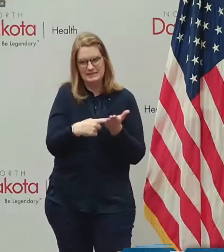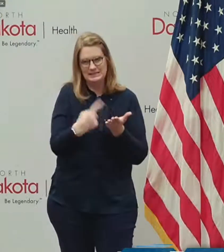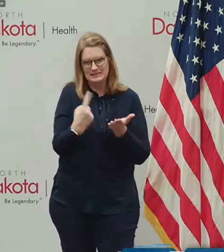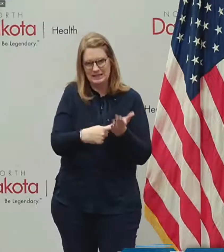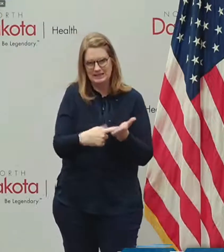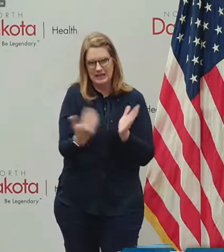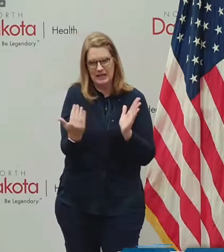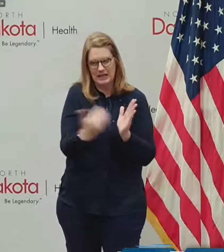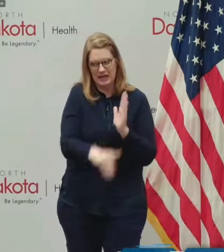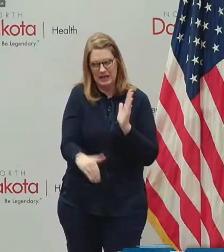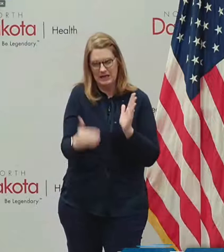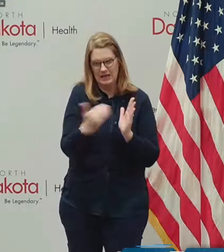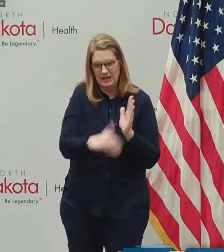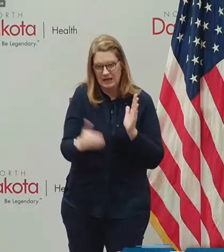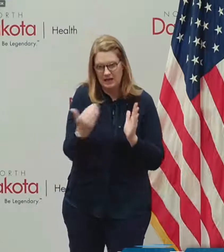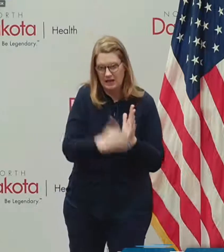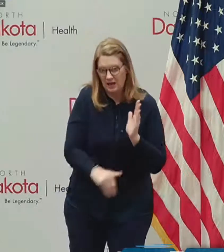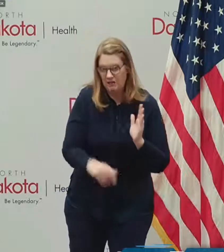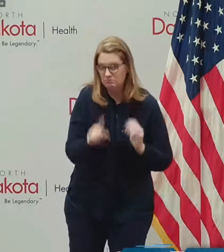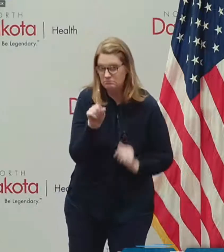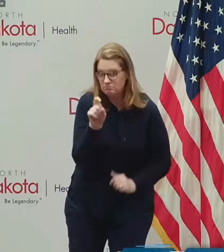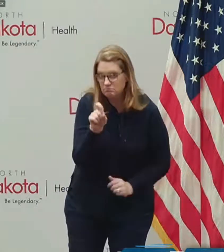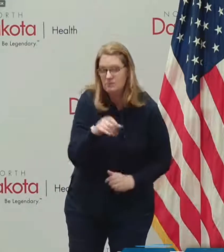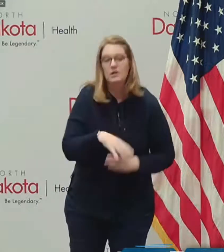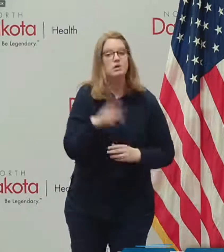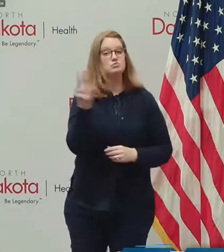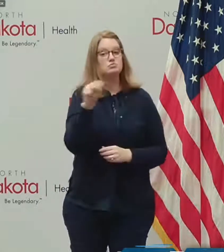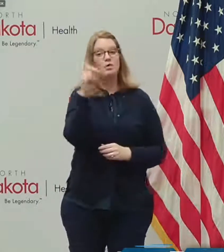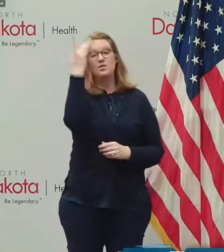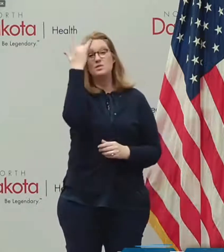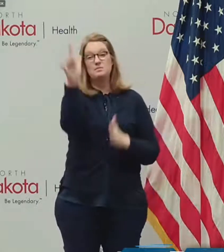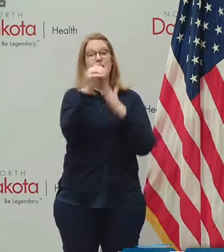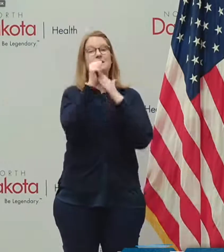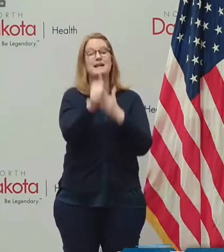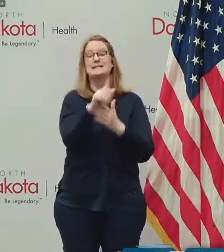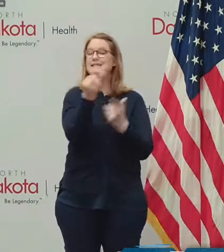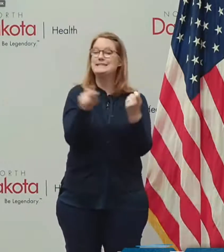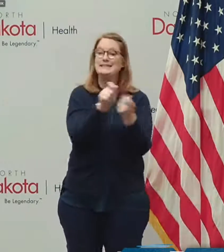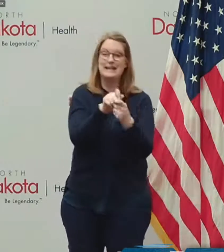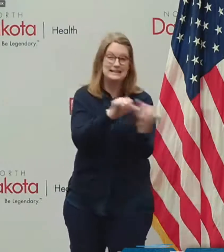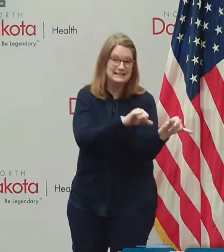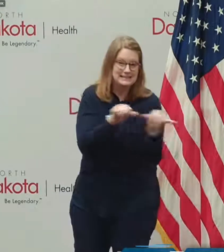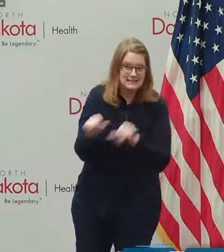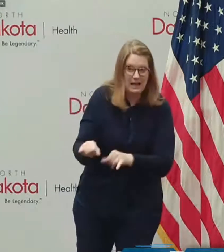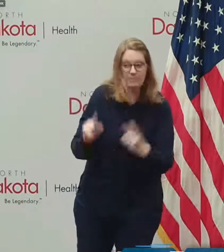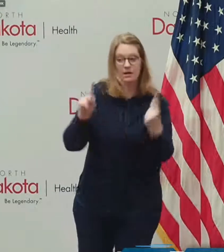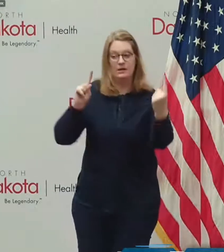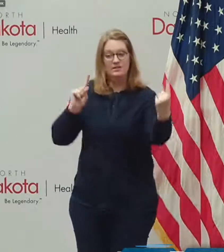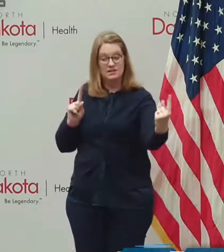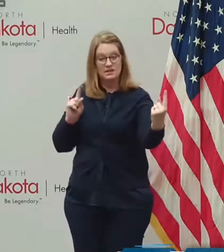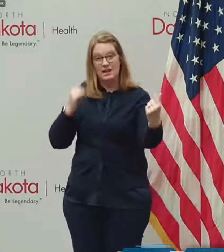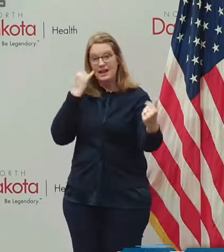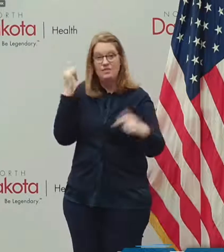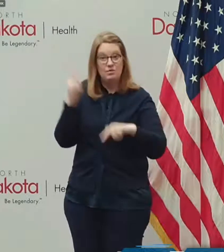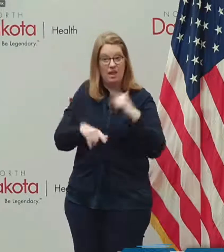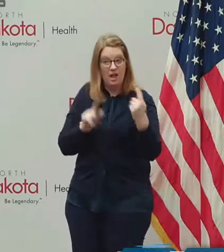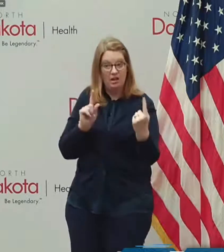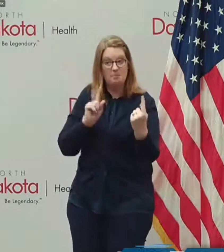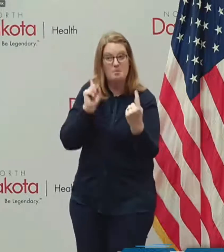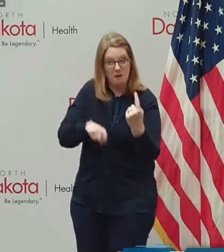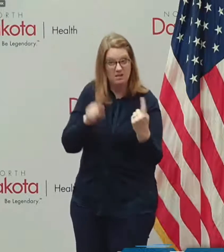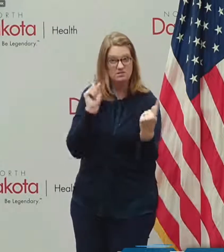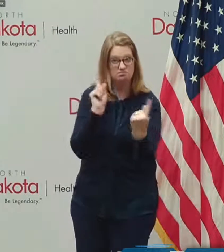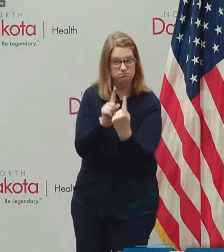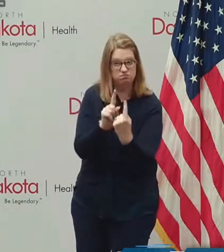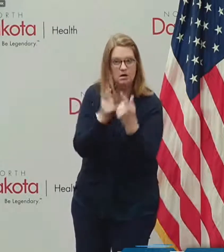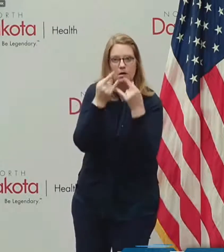Because the North Dakota SMART guidelines are exactly that, which is physical distancing. If you can't physical distance, wear a mask, wash